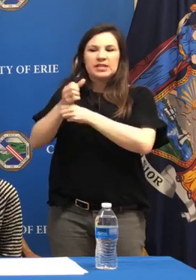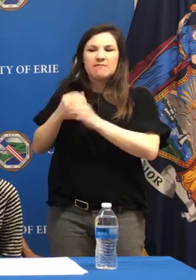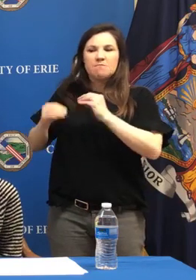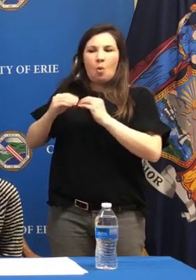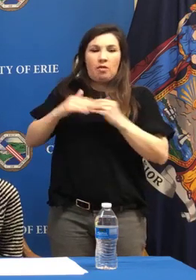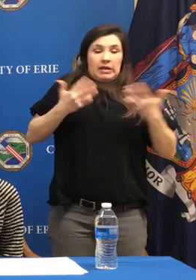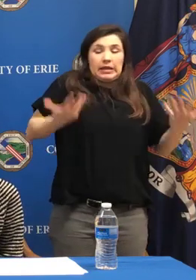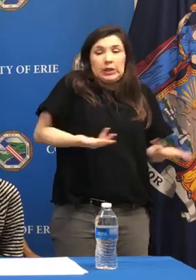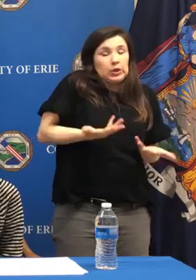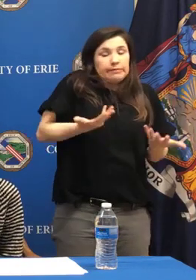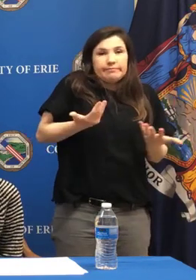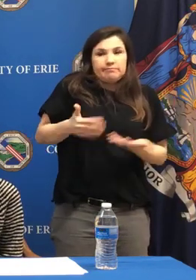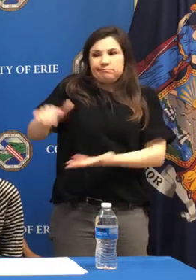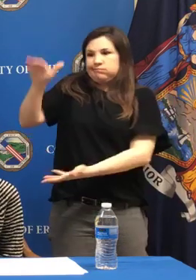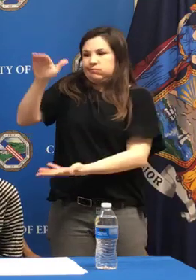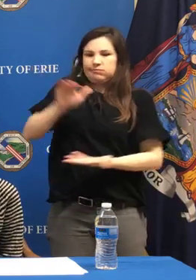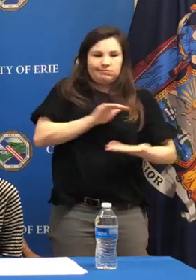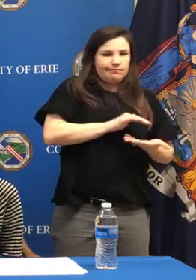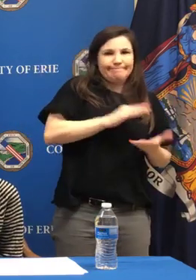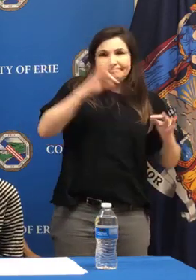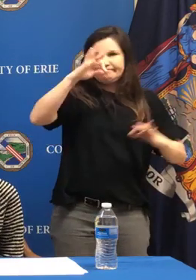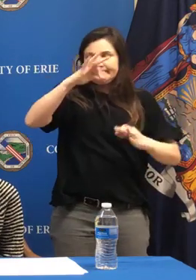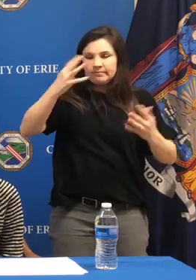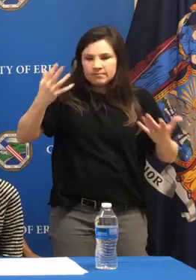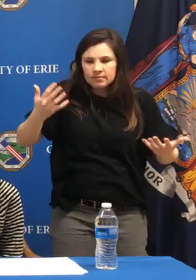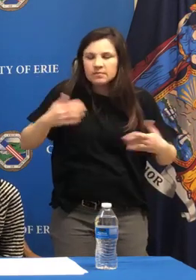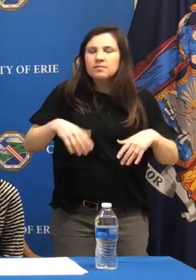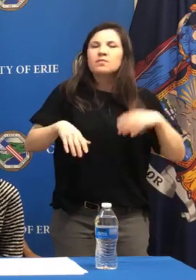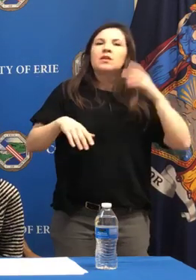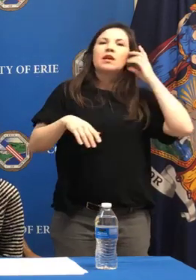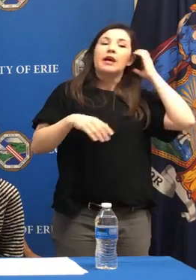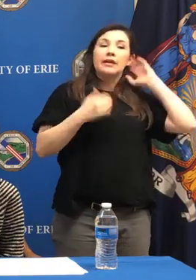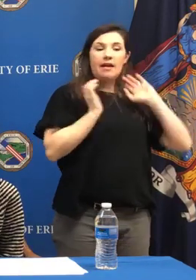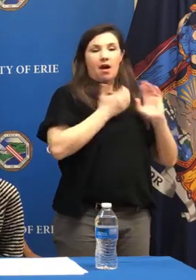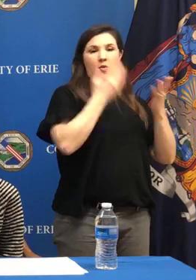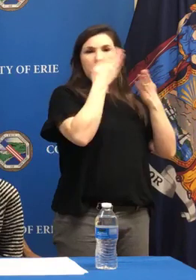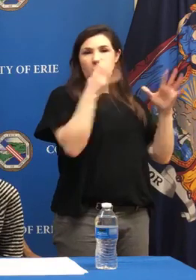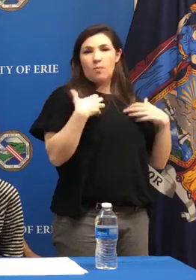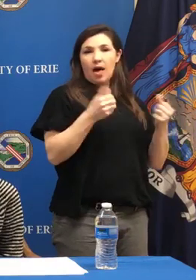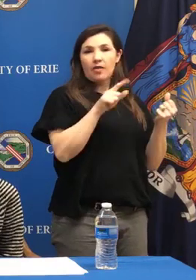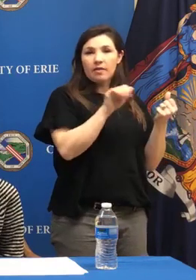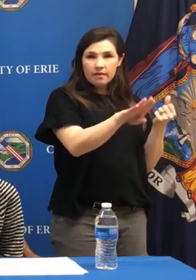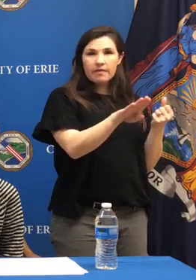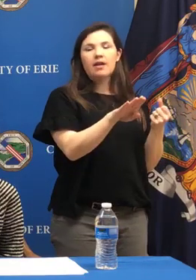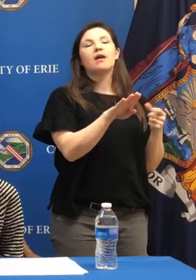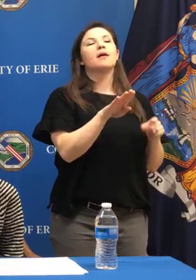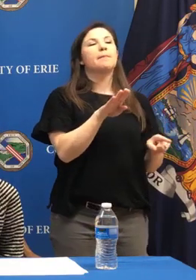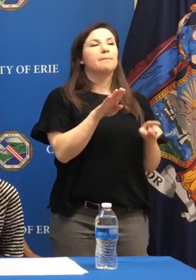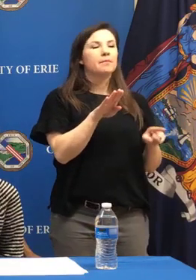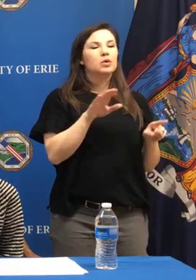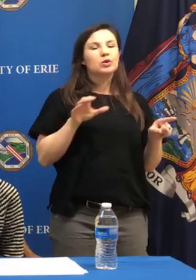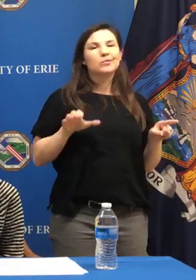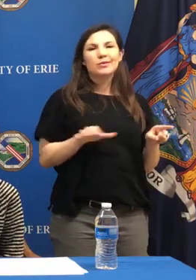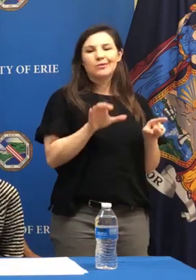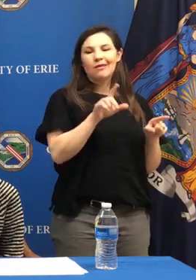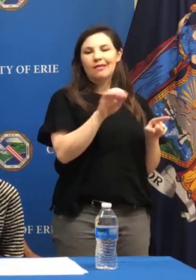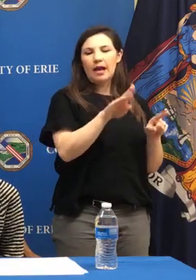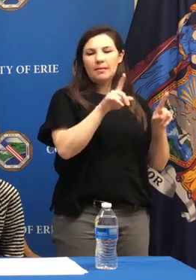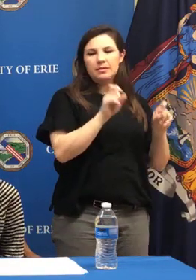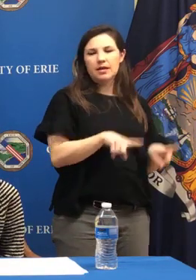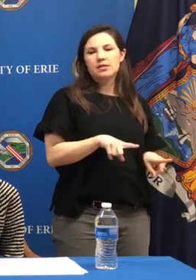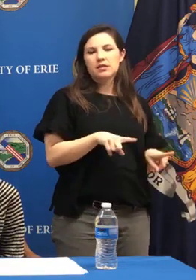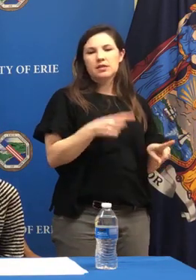County. And also, just in terms of our public health lab, we've been doing the lab tests